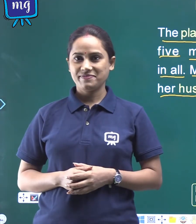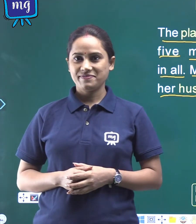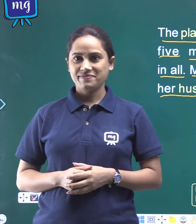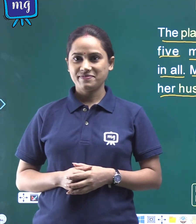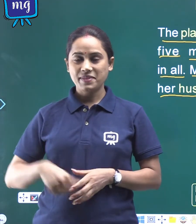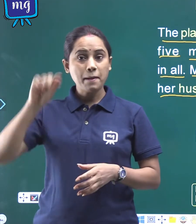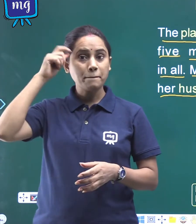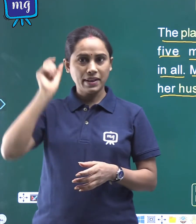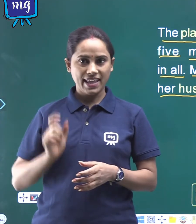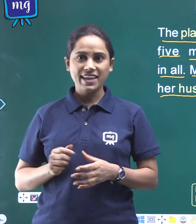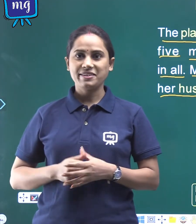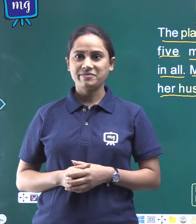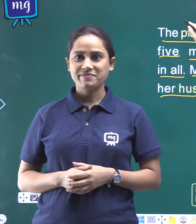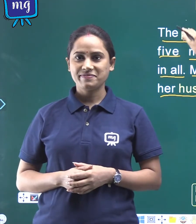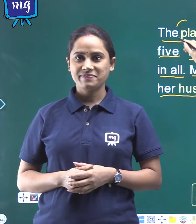play,